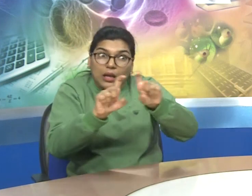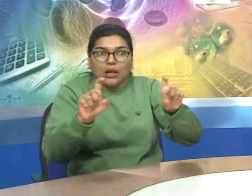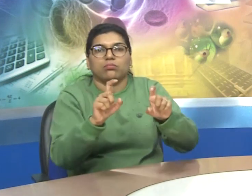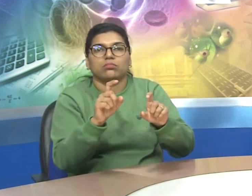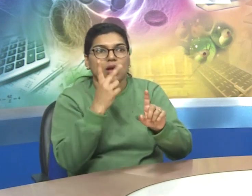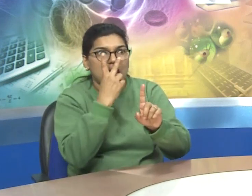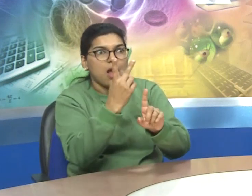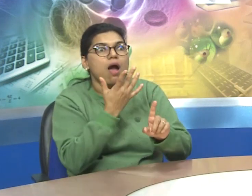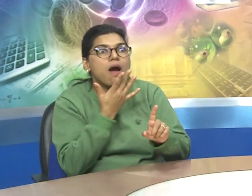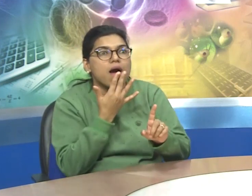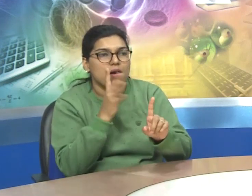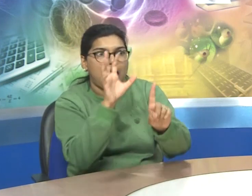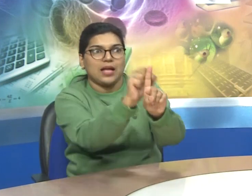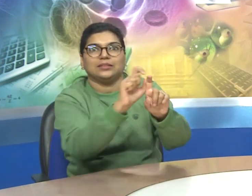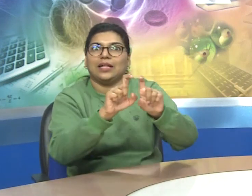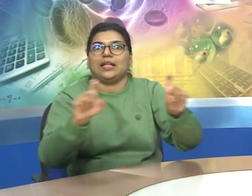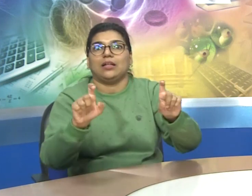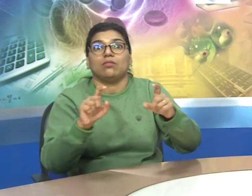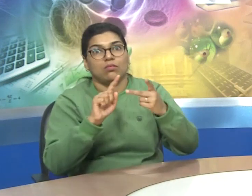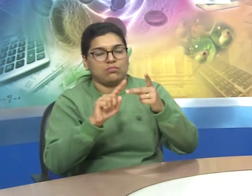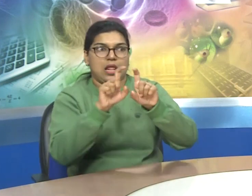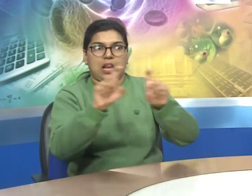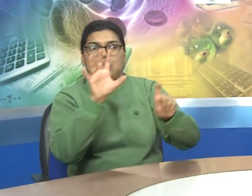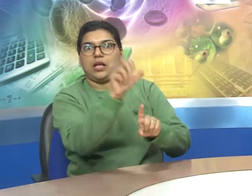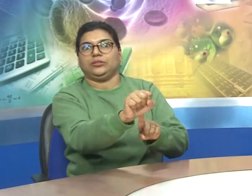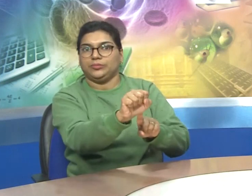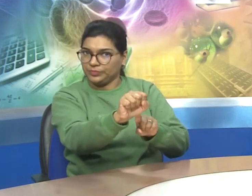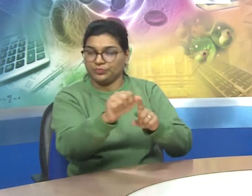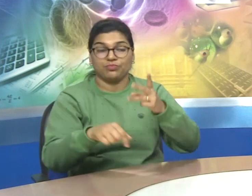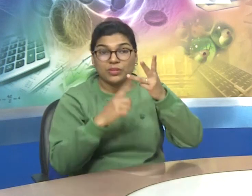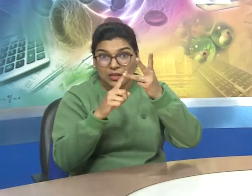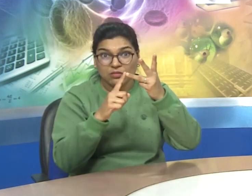And the third one is pronounceable.